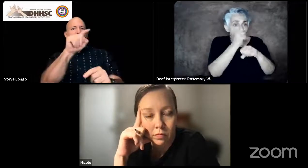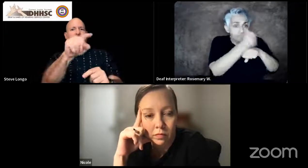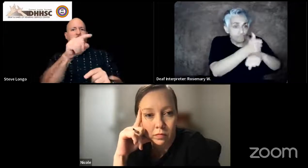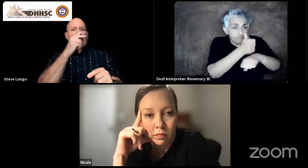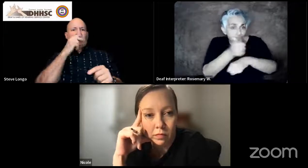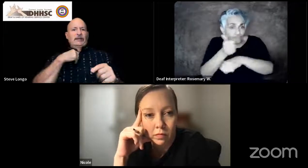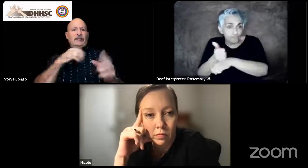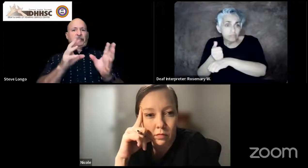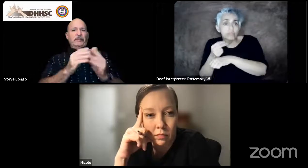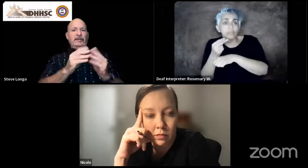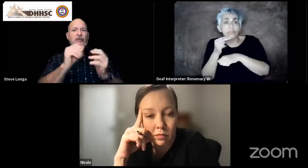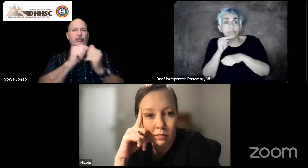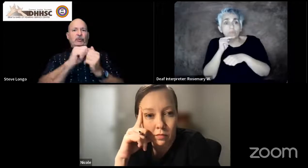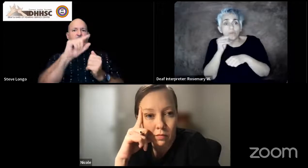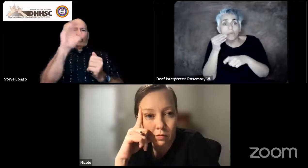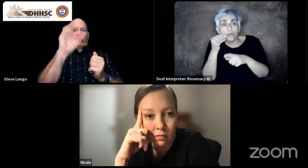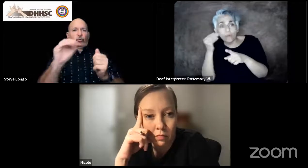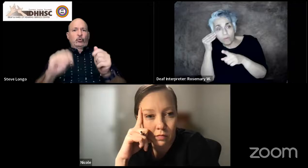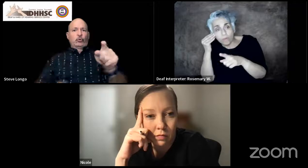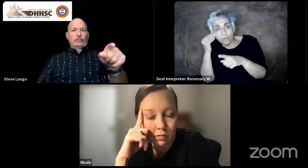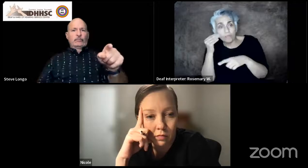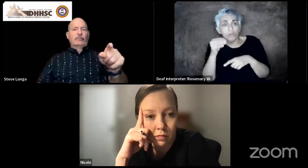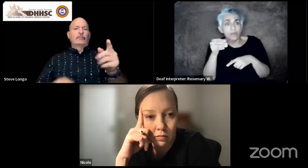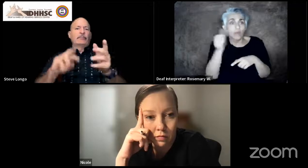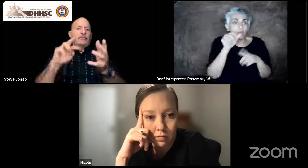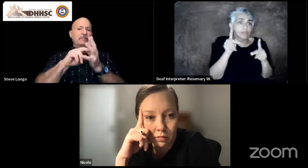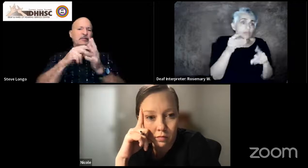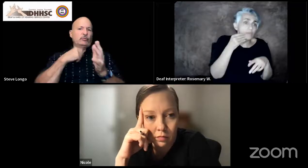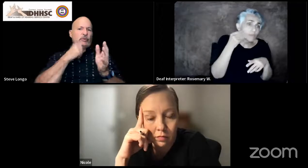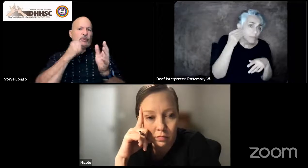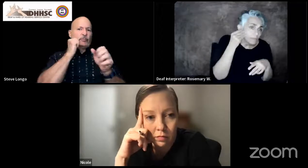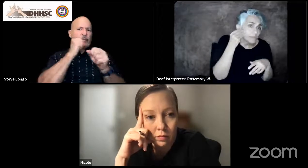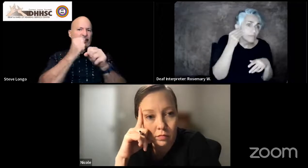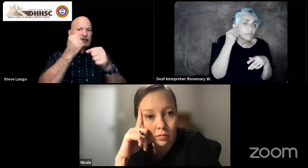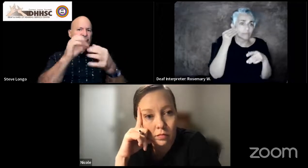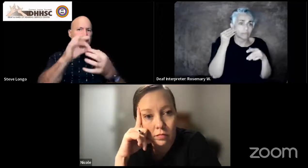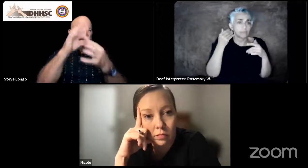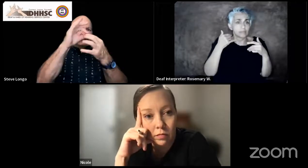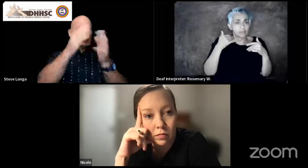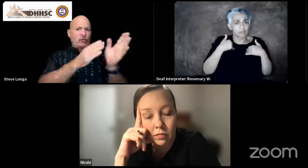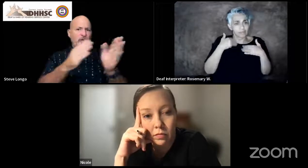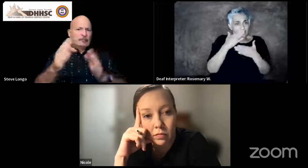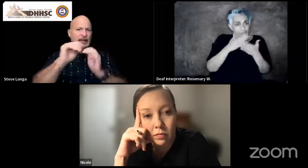the technical expertise and